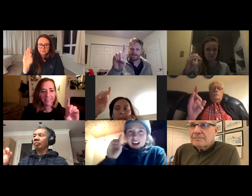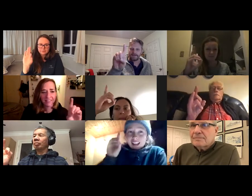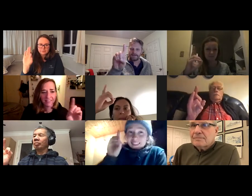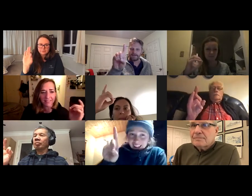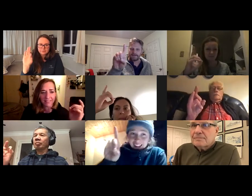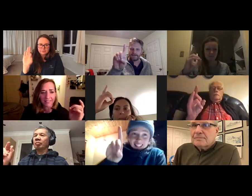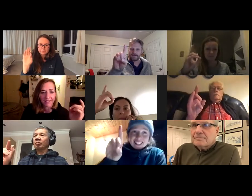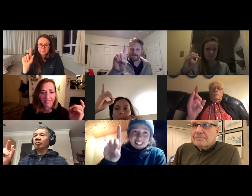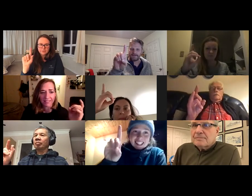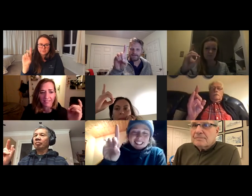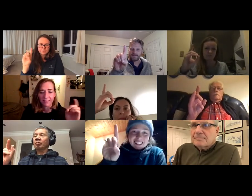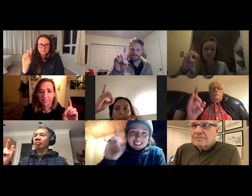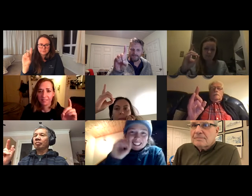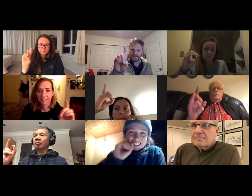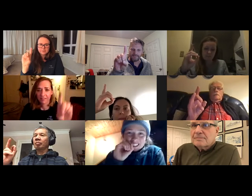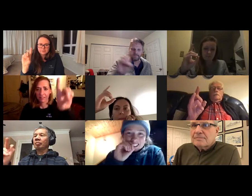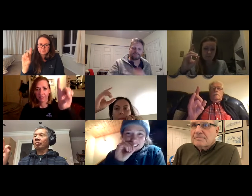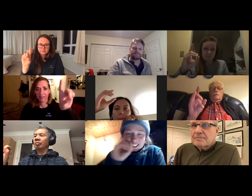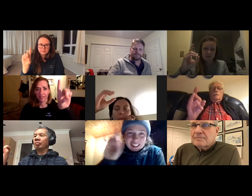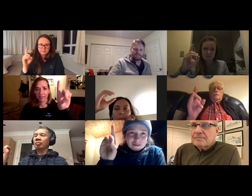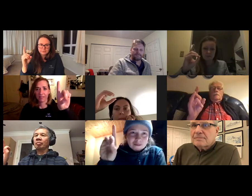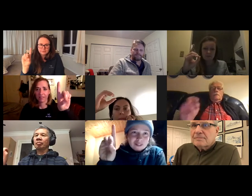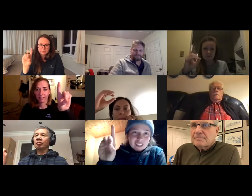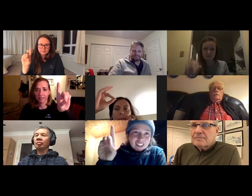matter? I think it's like this. Okay.